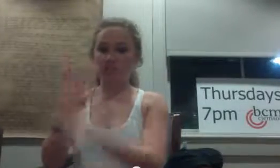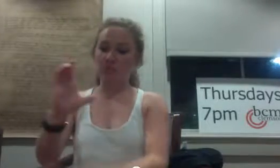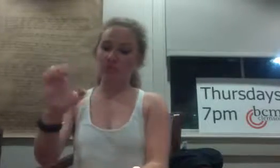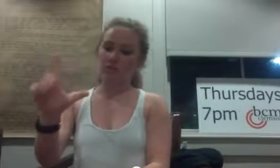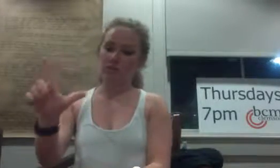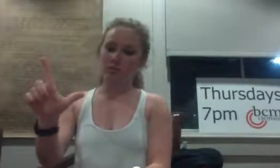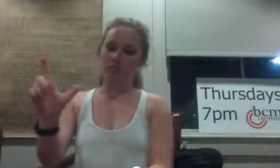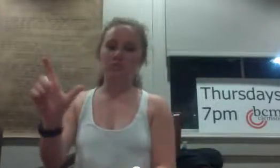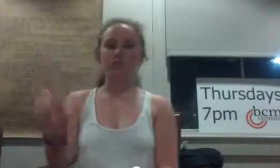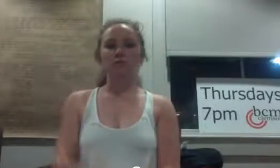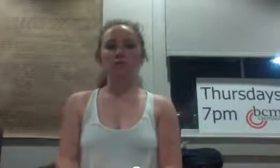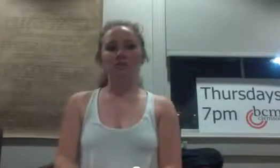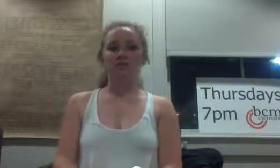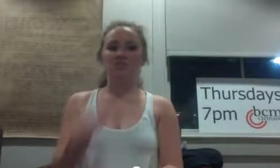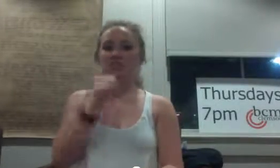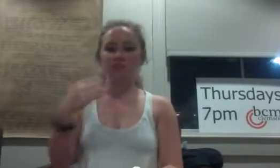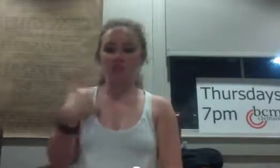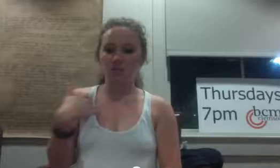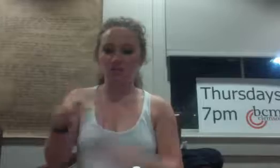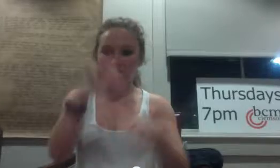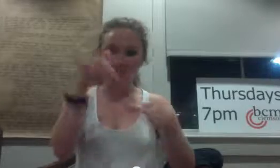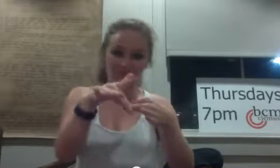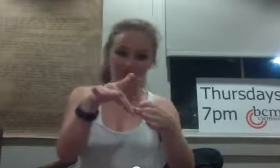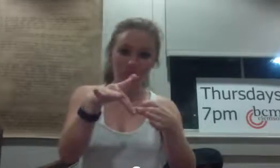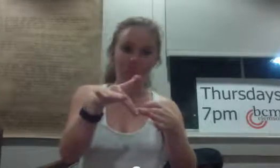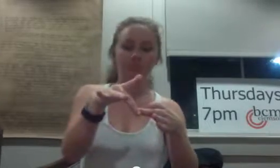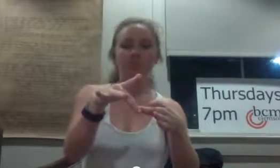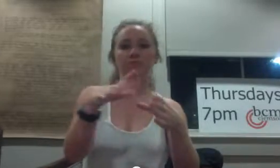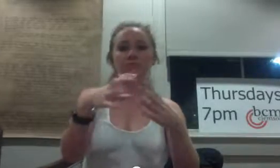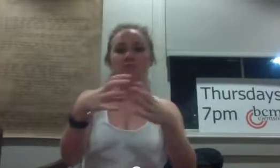and another type of cell doesn't have like a nucleus.